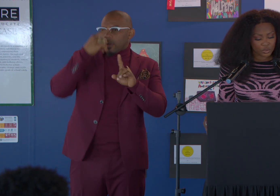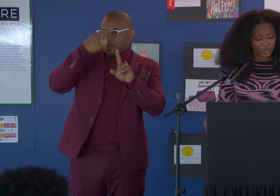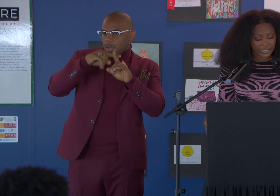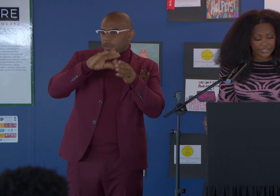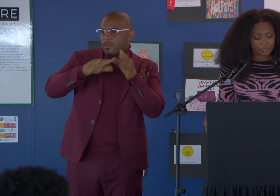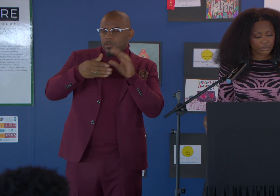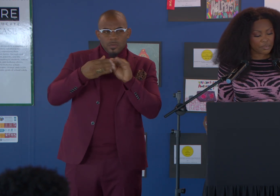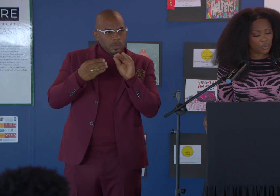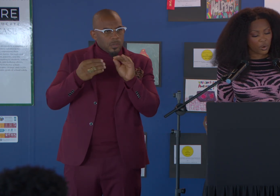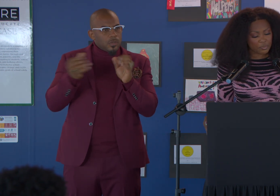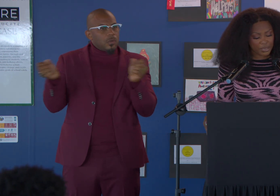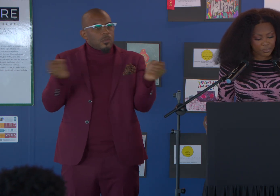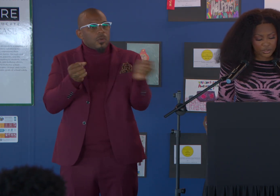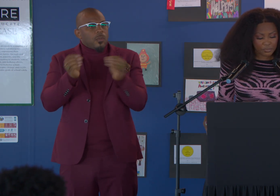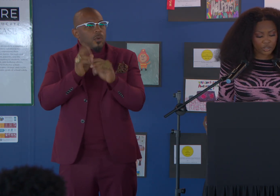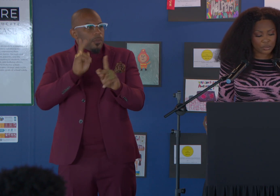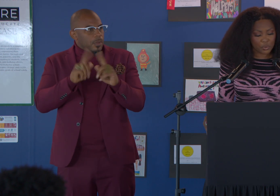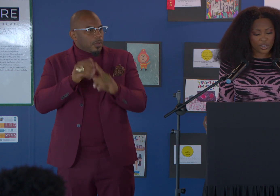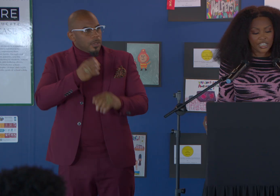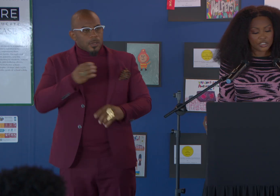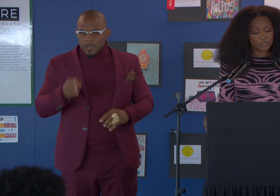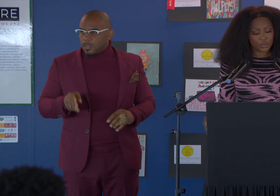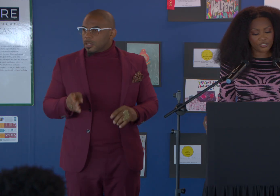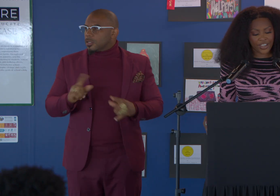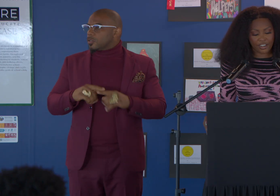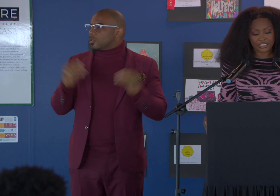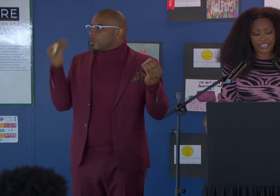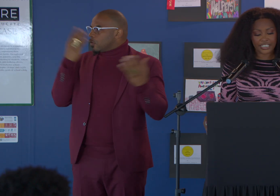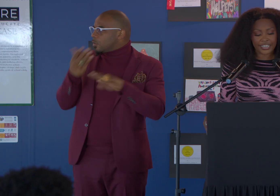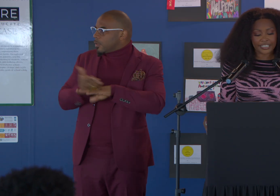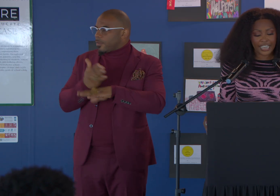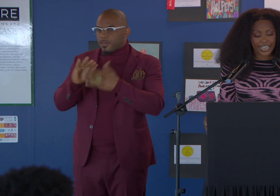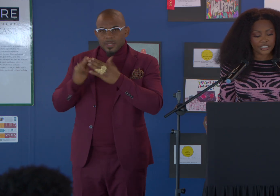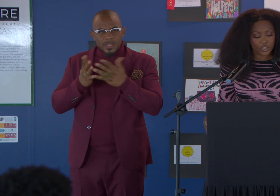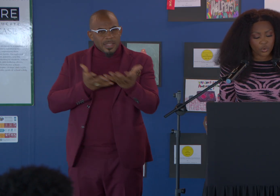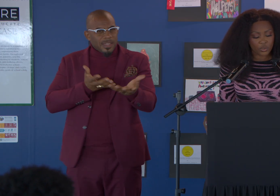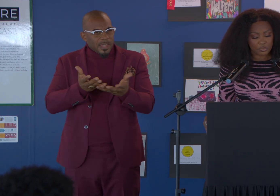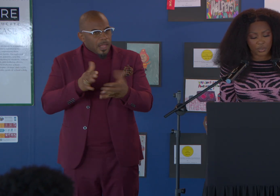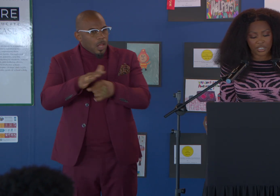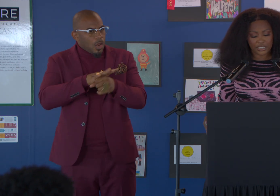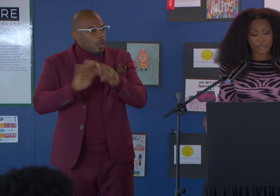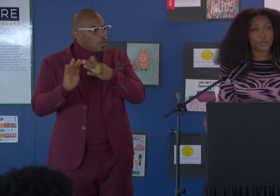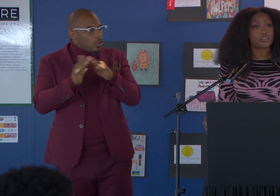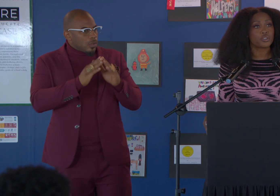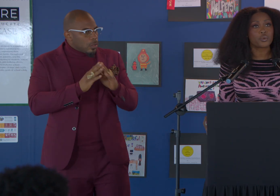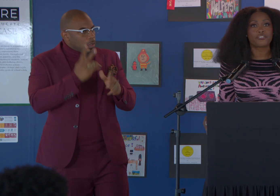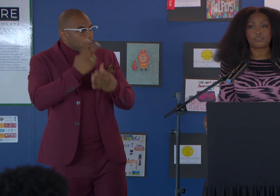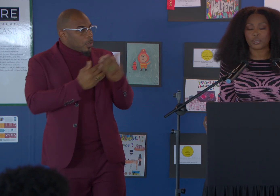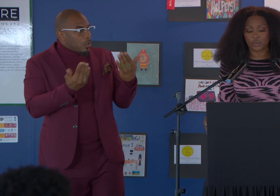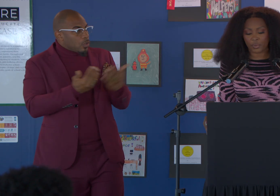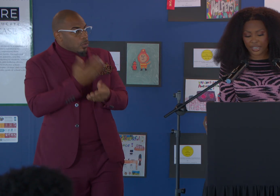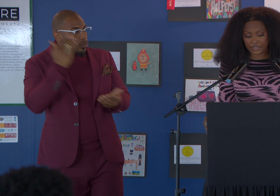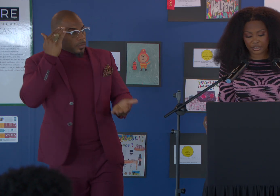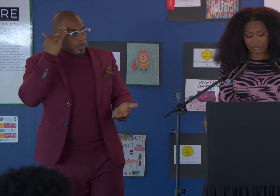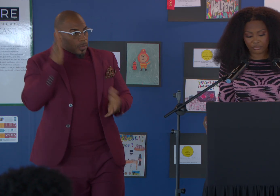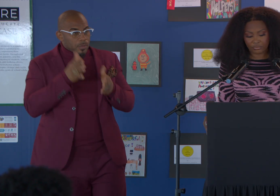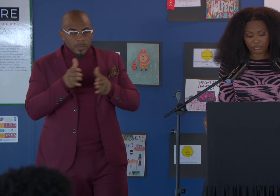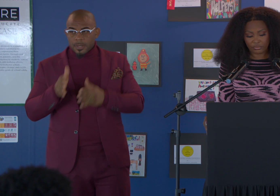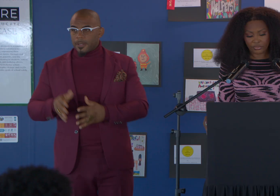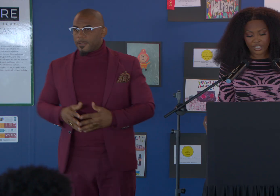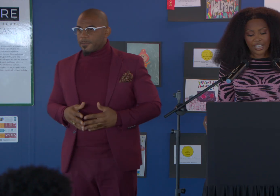positive stories and bring more people to Baltimore to beautify our city and engage local communities in both new and familiar